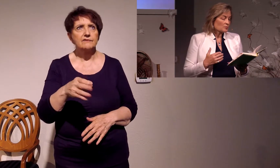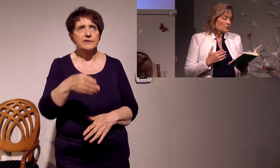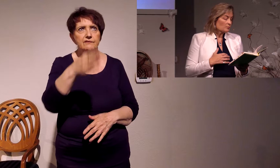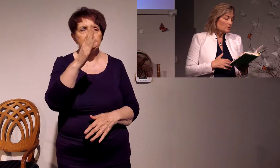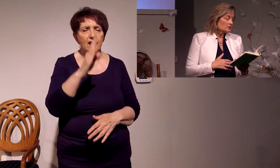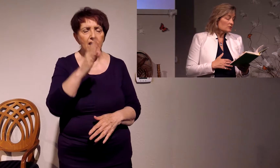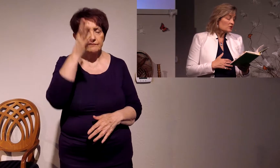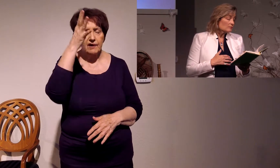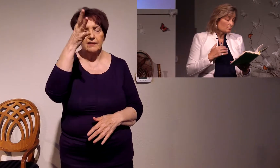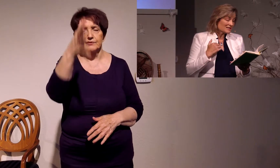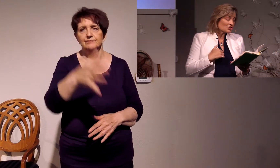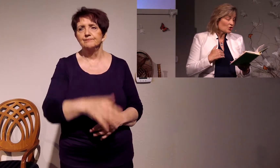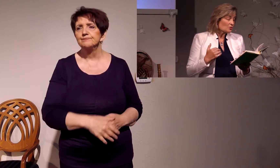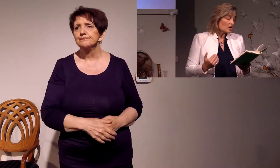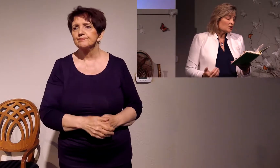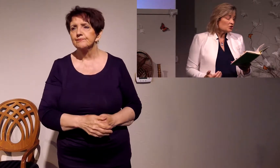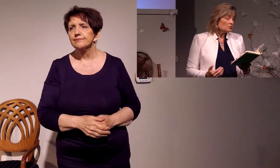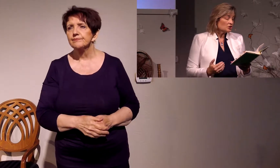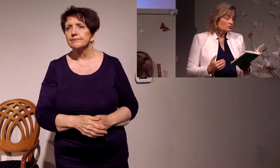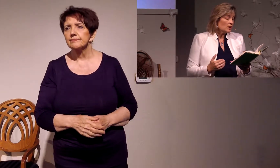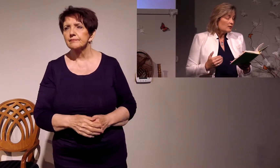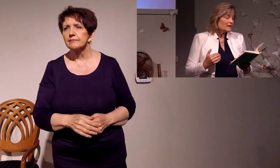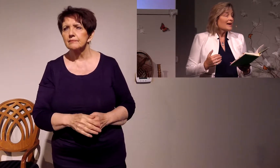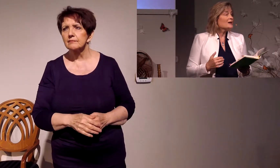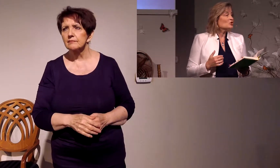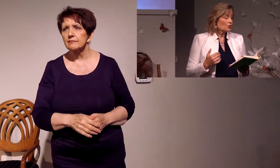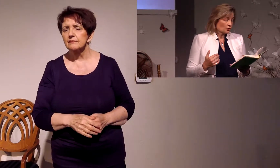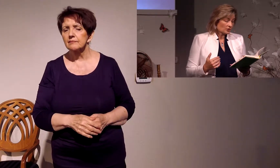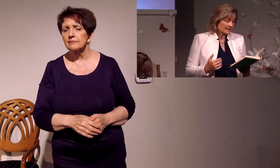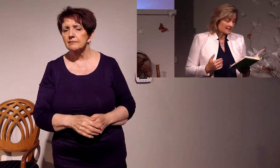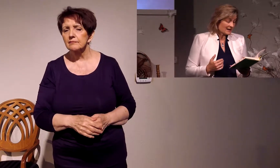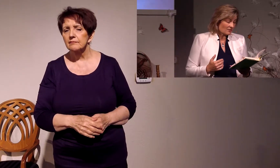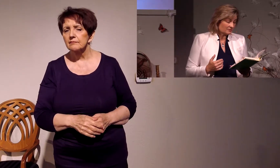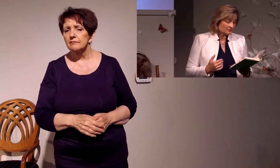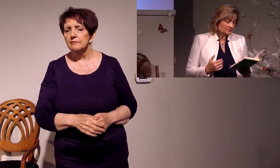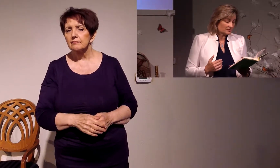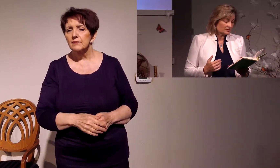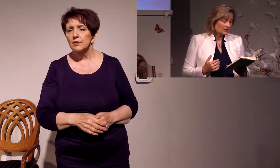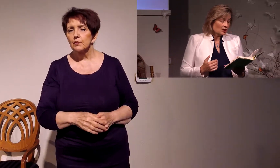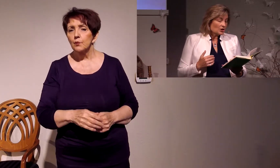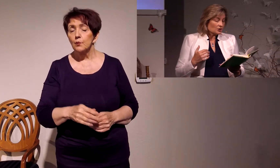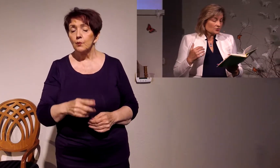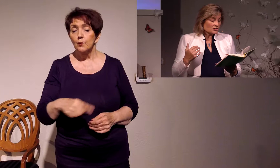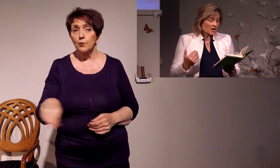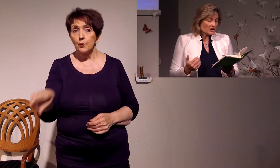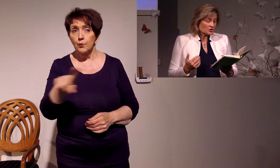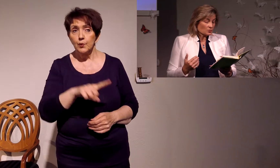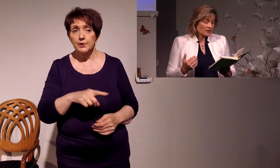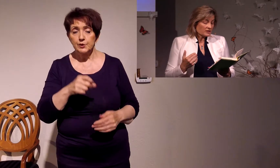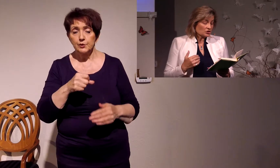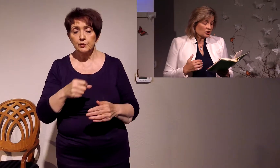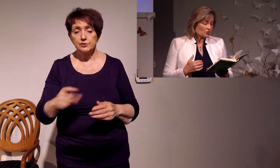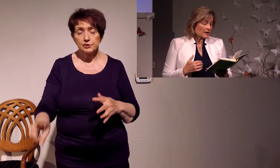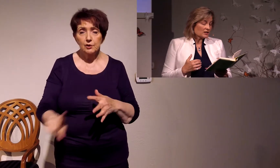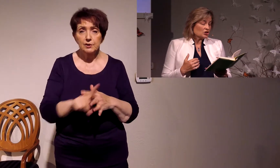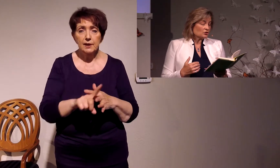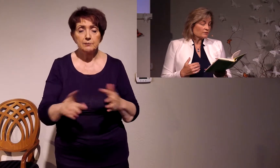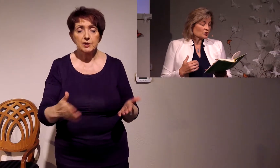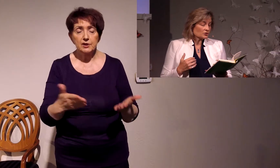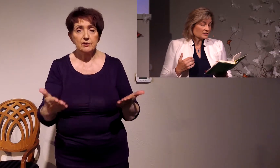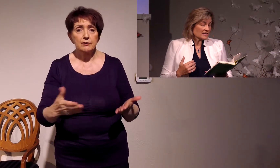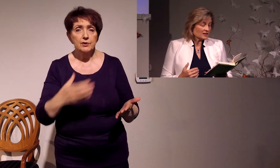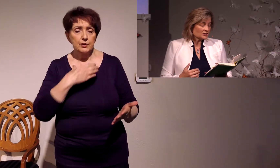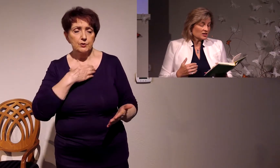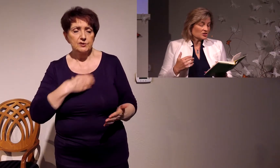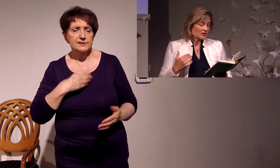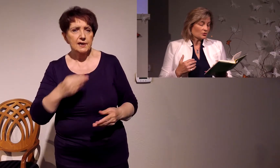were bestowed upon you when you became your earthly self. Your desires were given to you by the